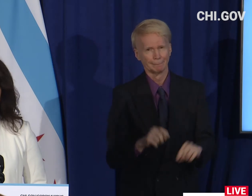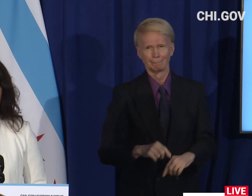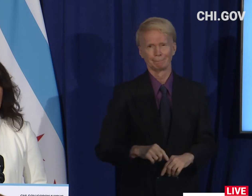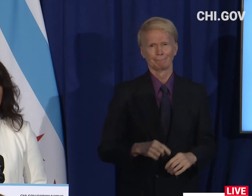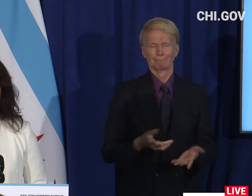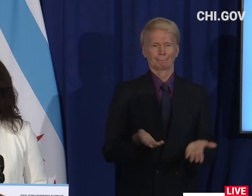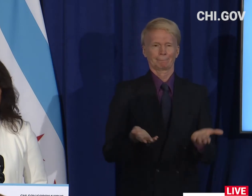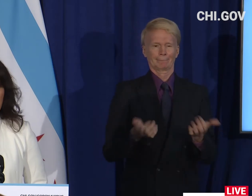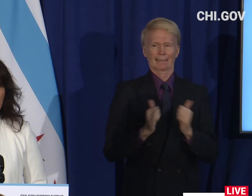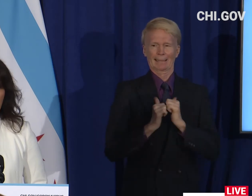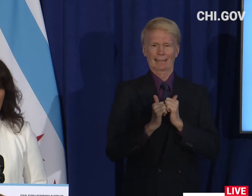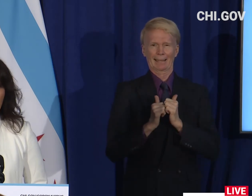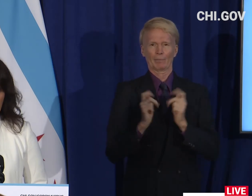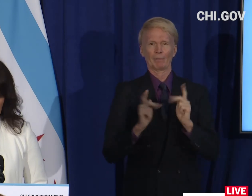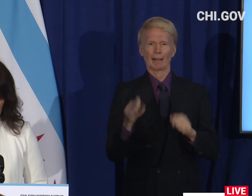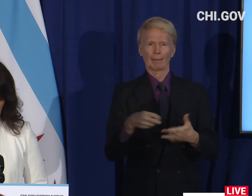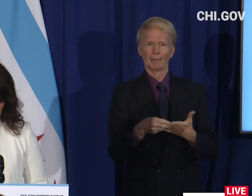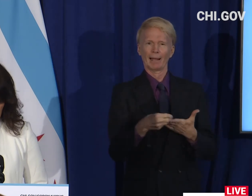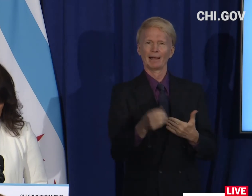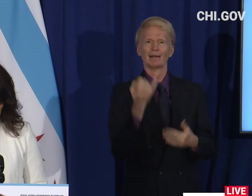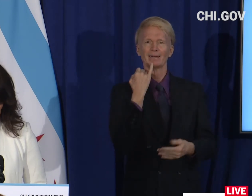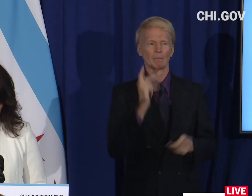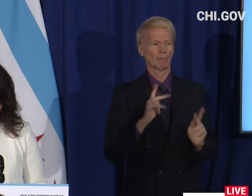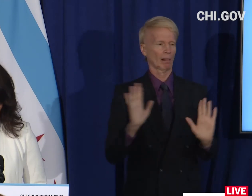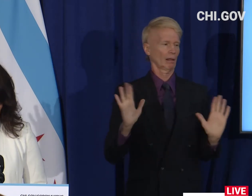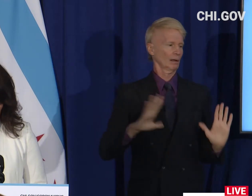customer if the residents do not feel safe.